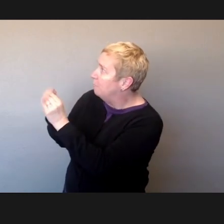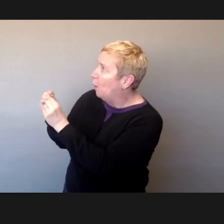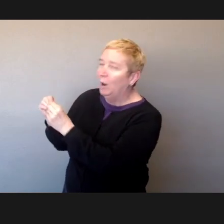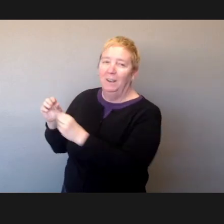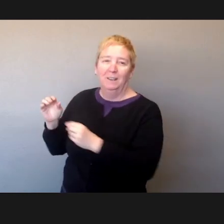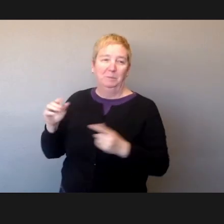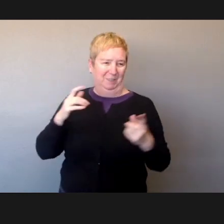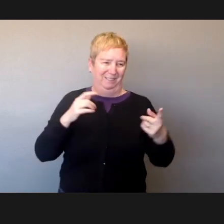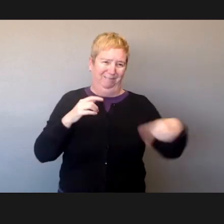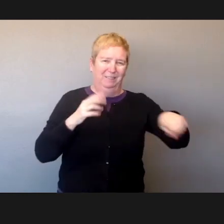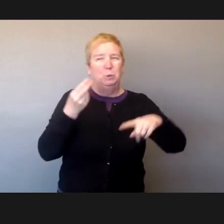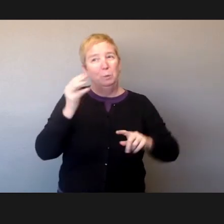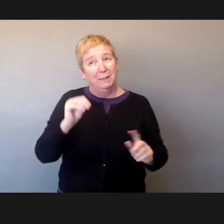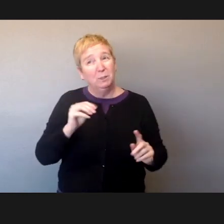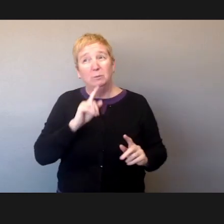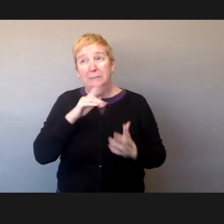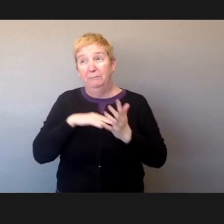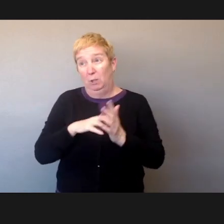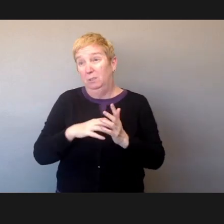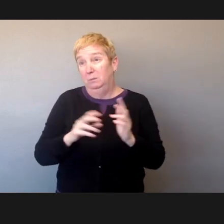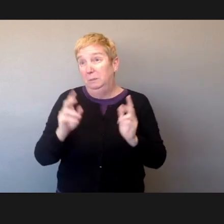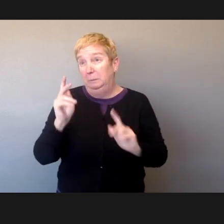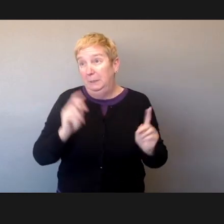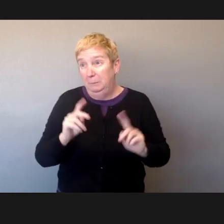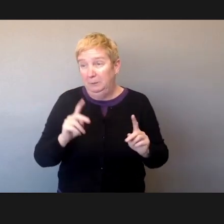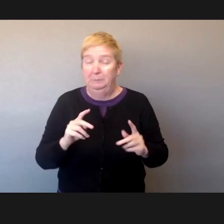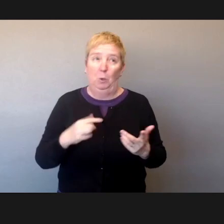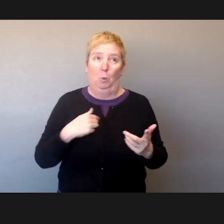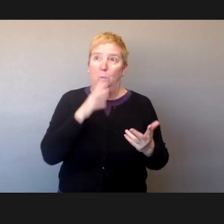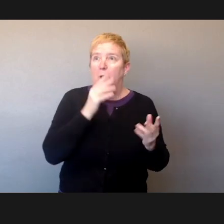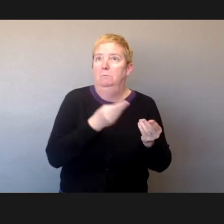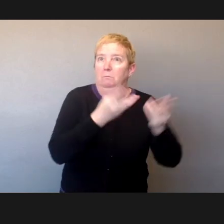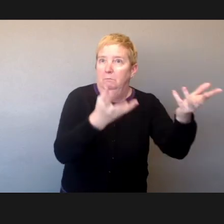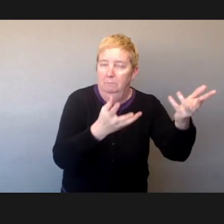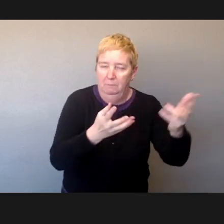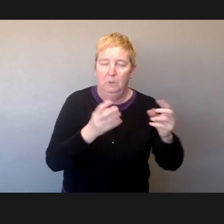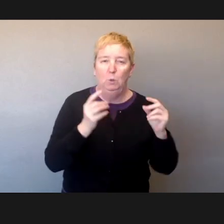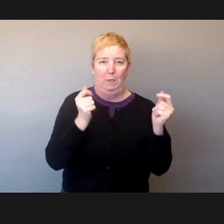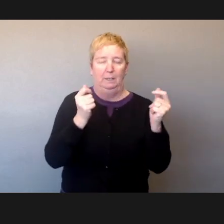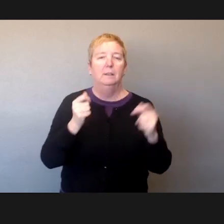vulnerable population. I think on the metric side, I think